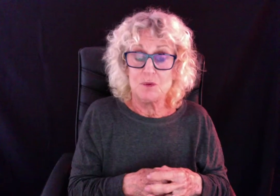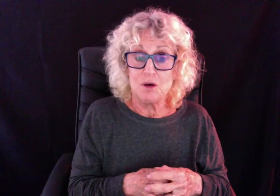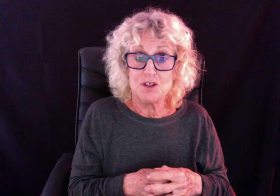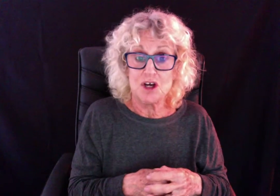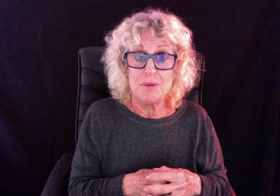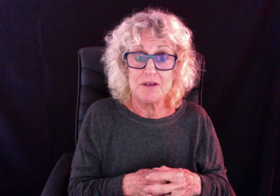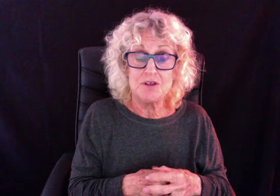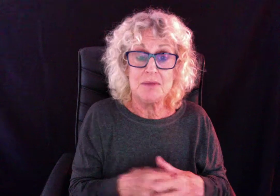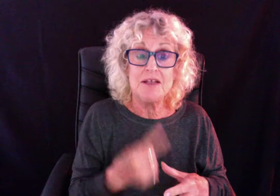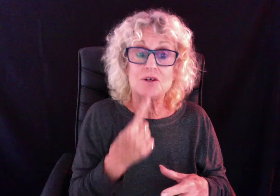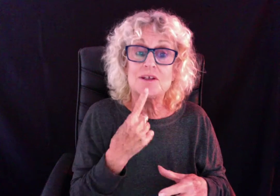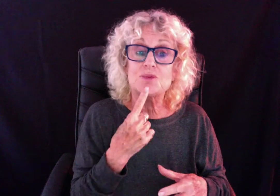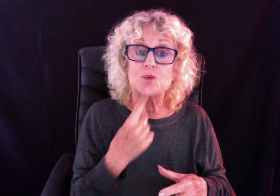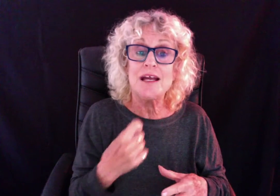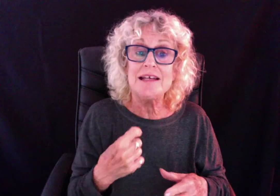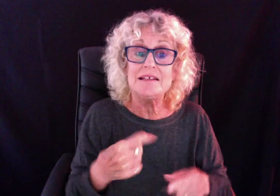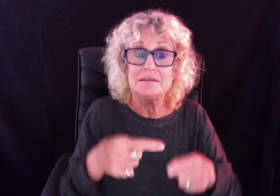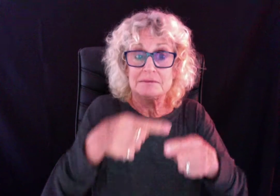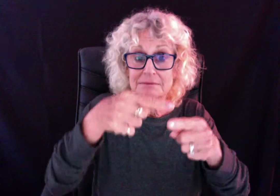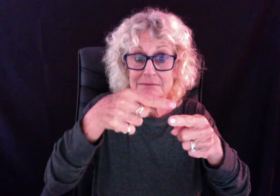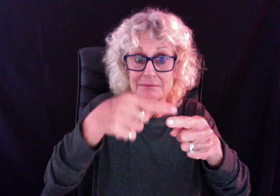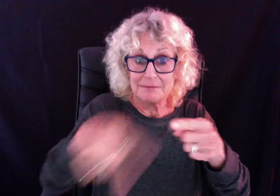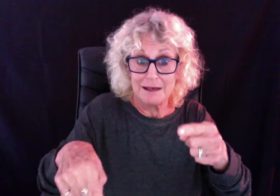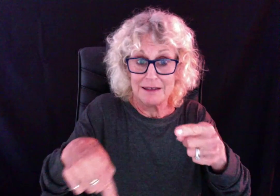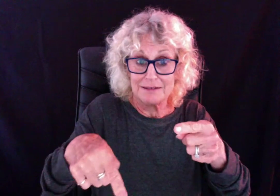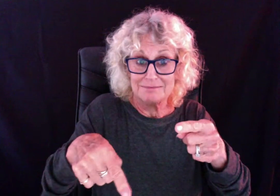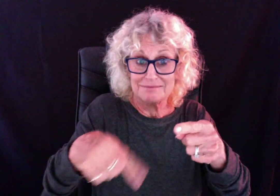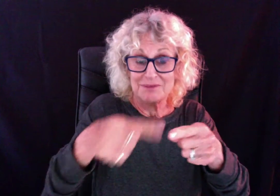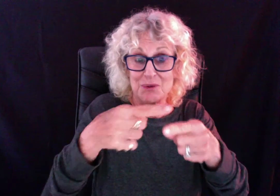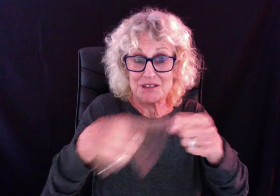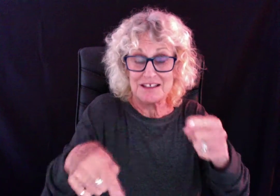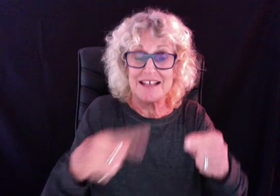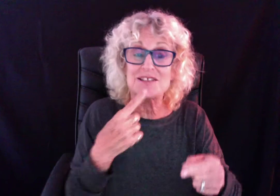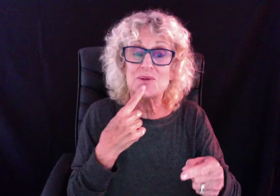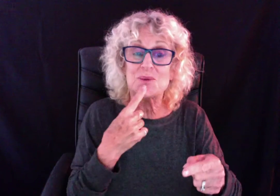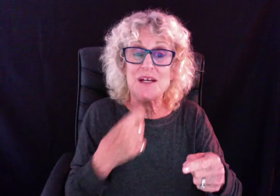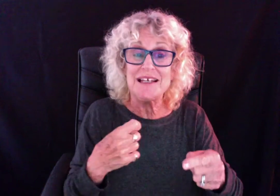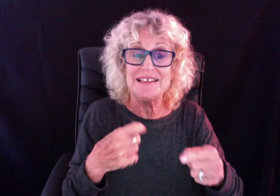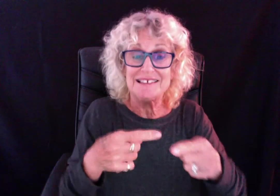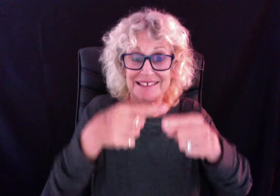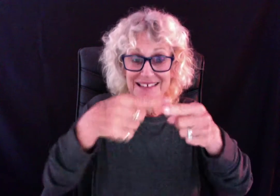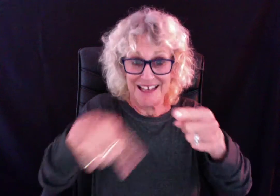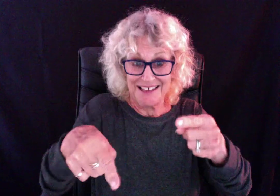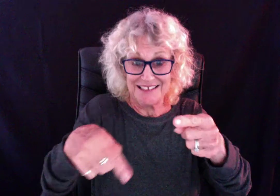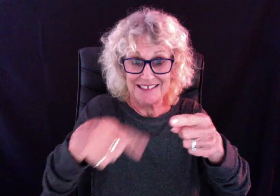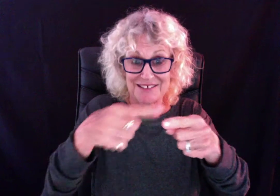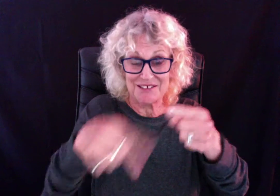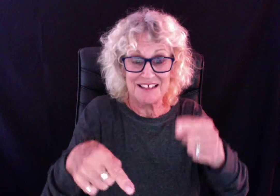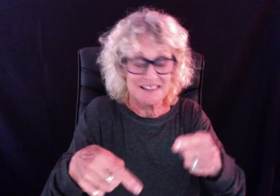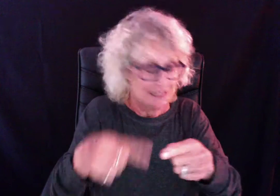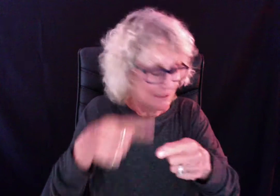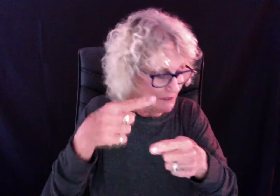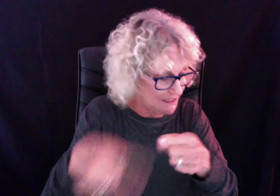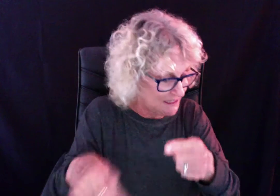want to talk about a tomato, it's red cut. Or slice, red cut or slice. This is